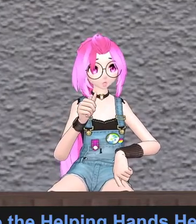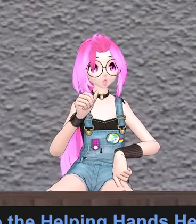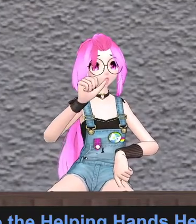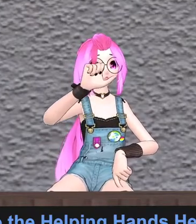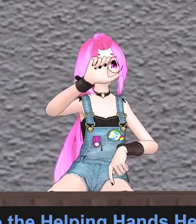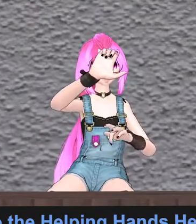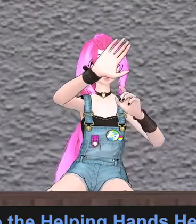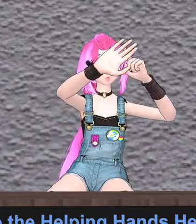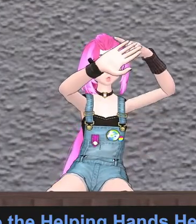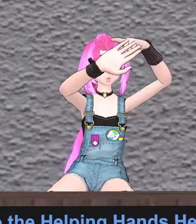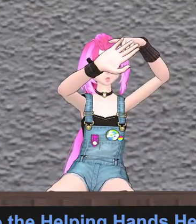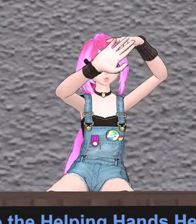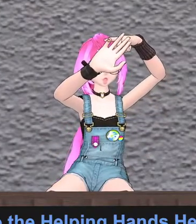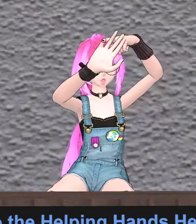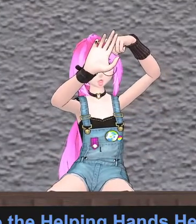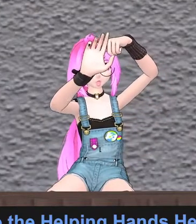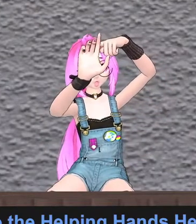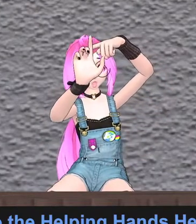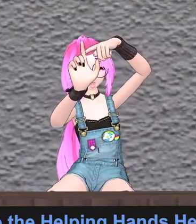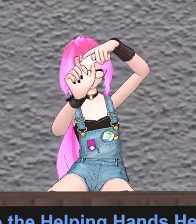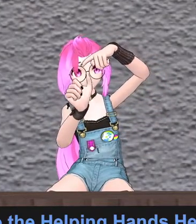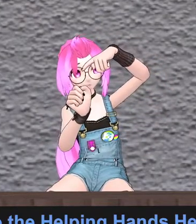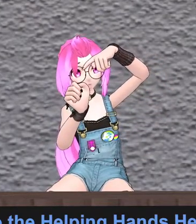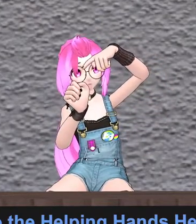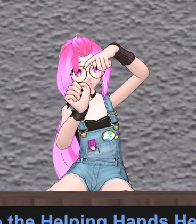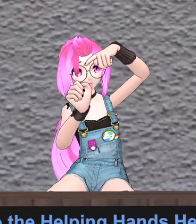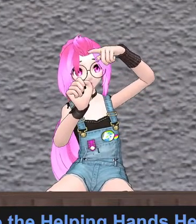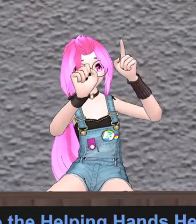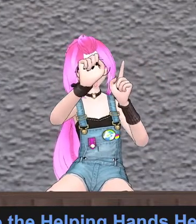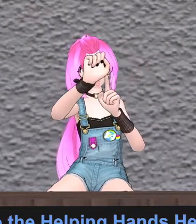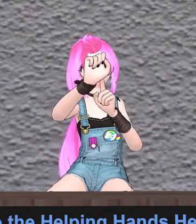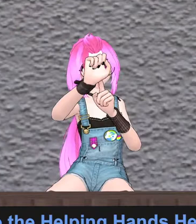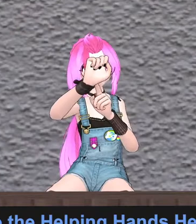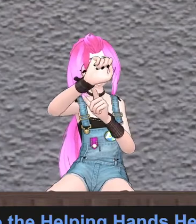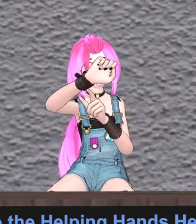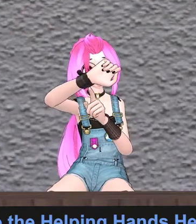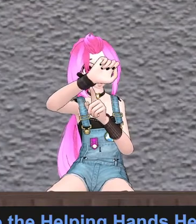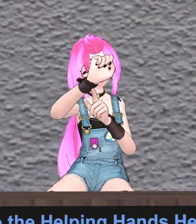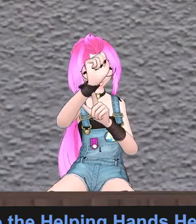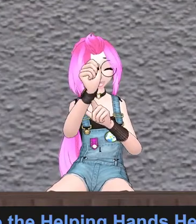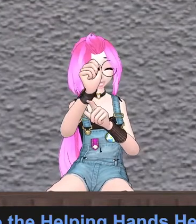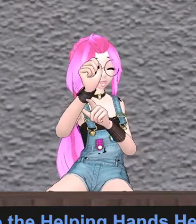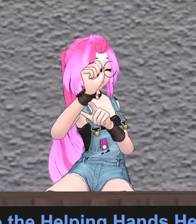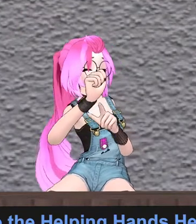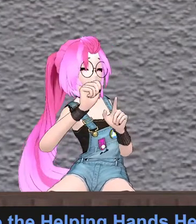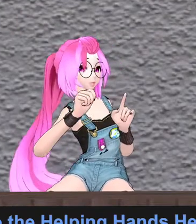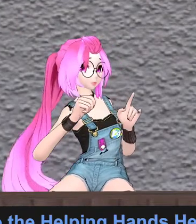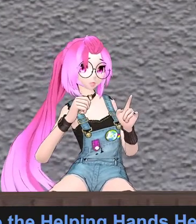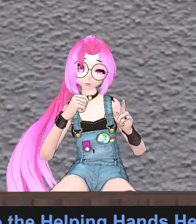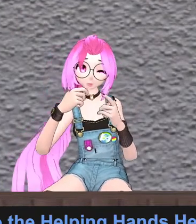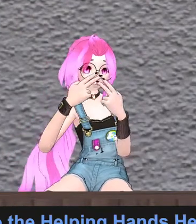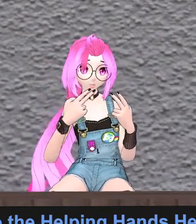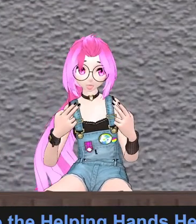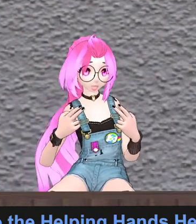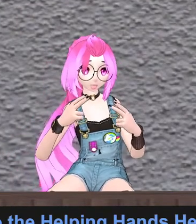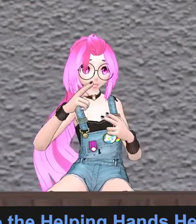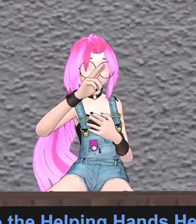No, it's about each individual finger closing, and you're also sort of twisting your wrist. So for my